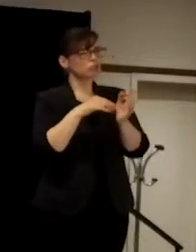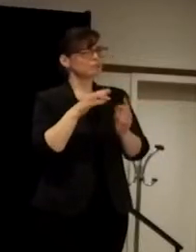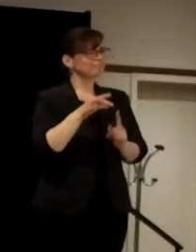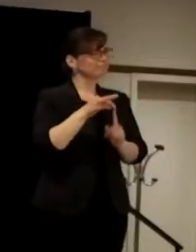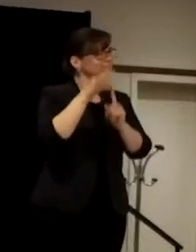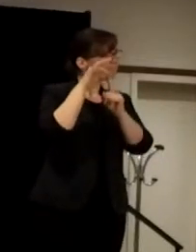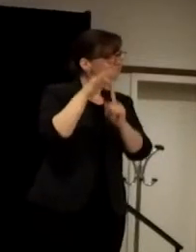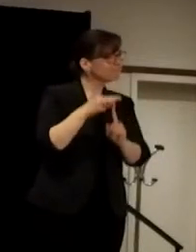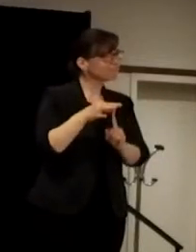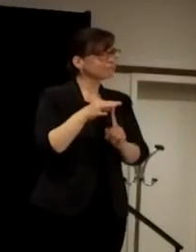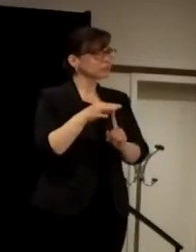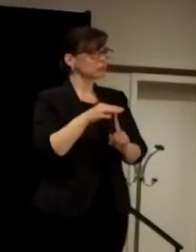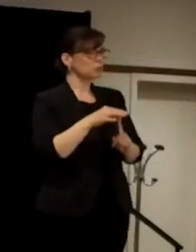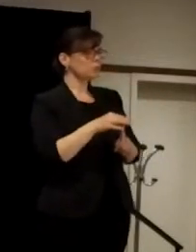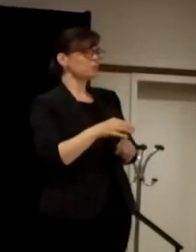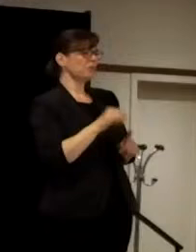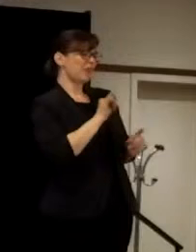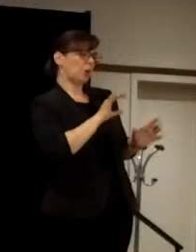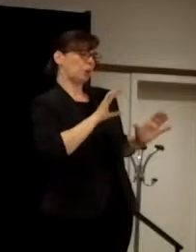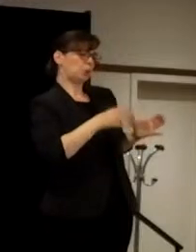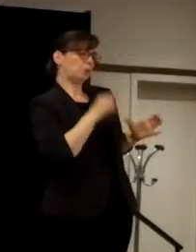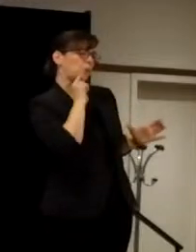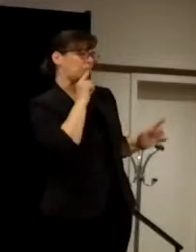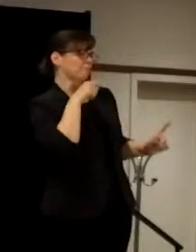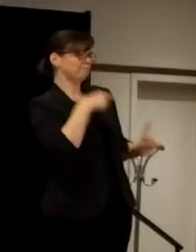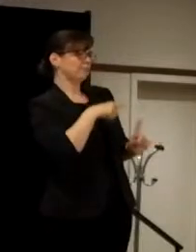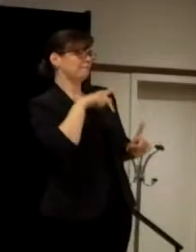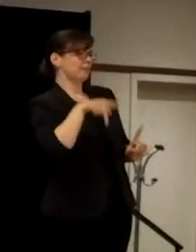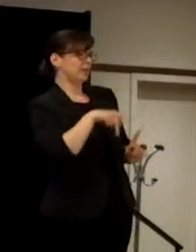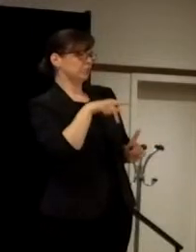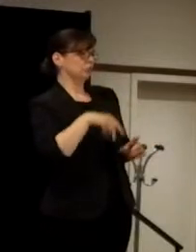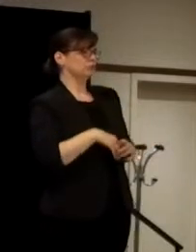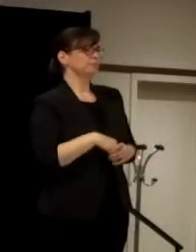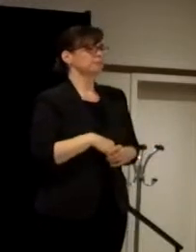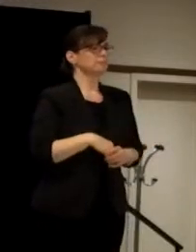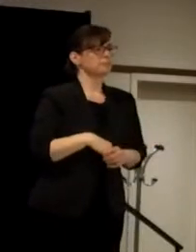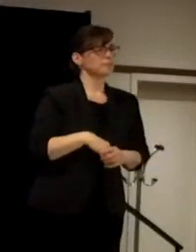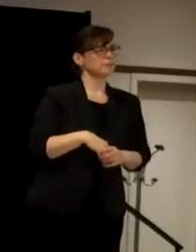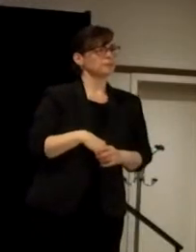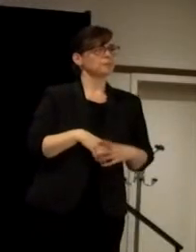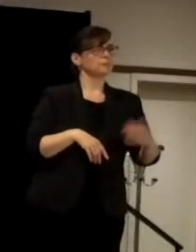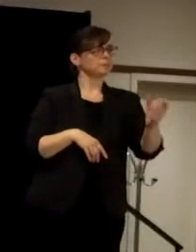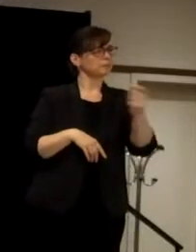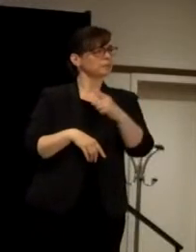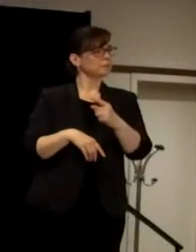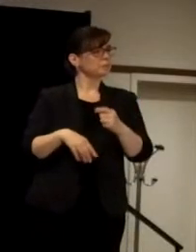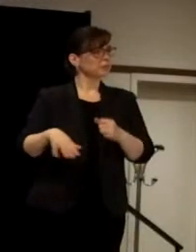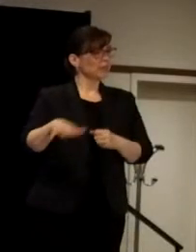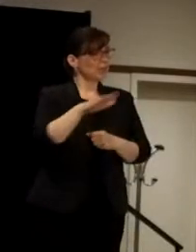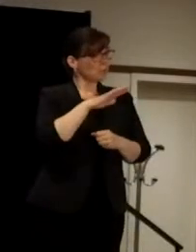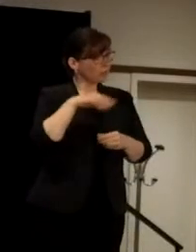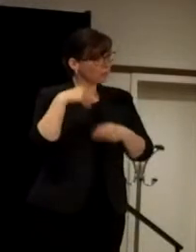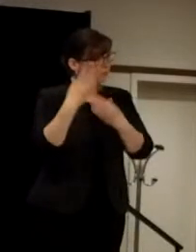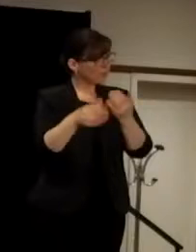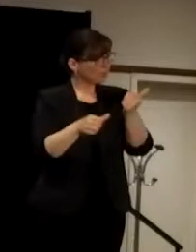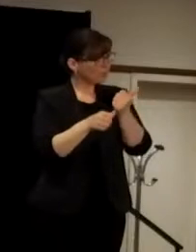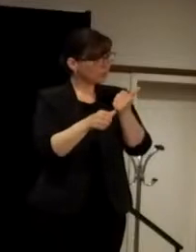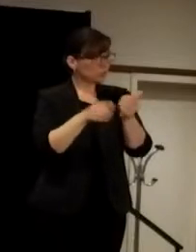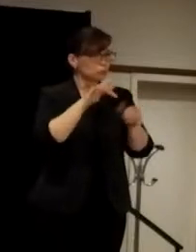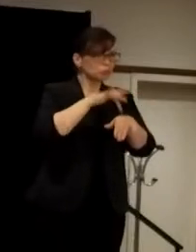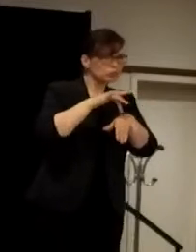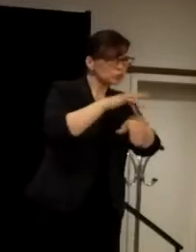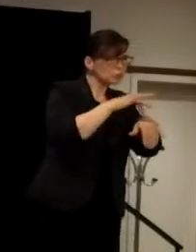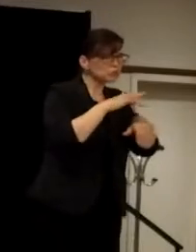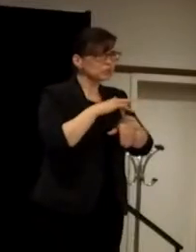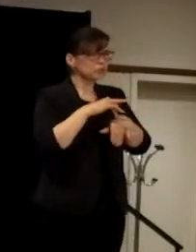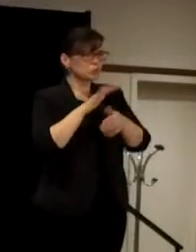demographic as well. So is the county providing all of the assistance and resources for these clinics, or are the schools required